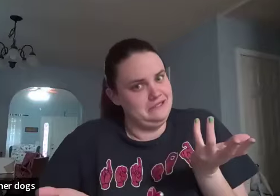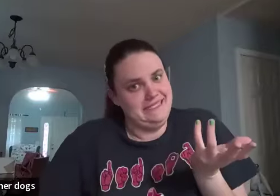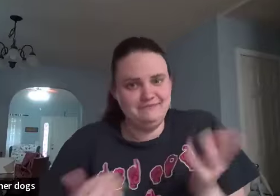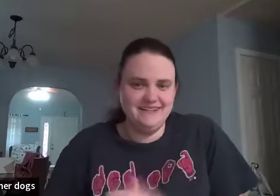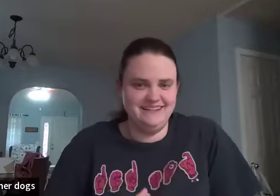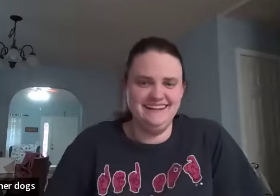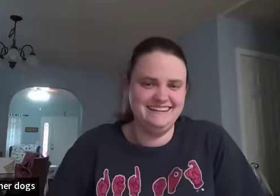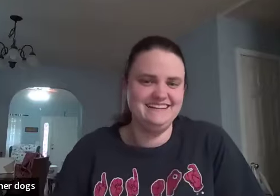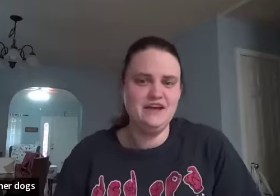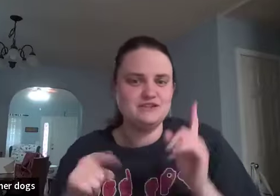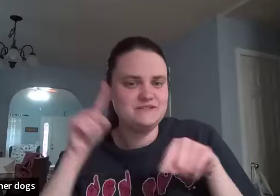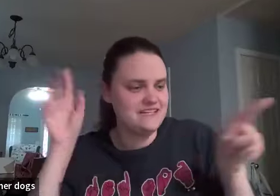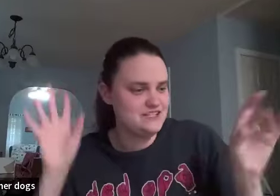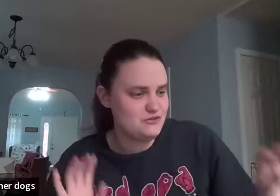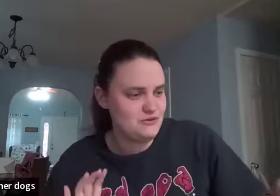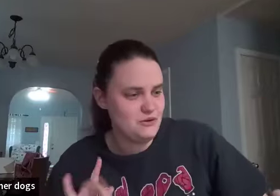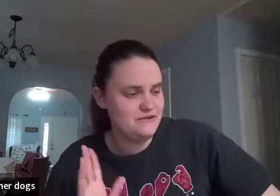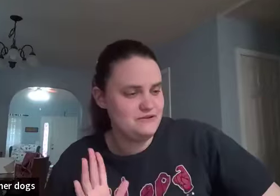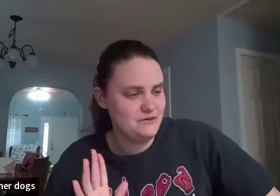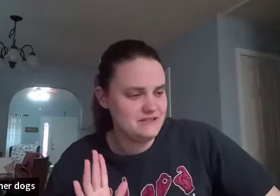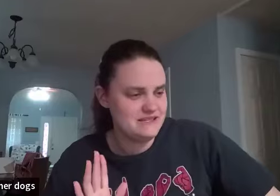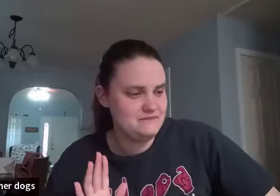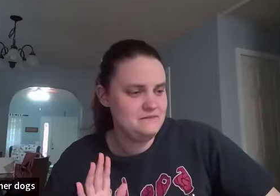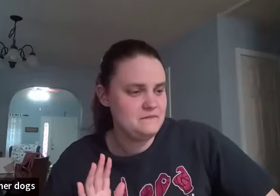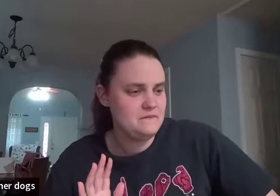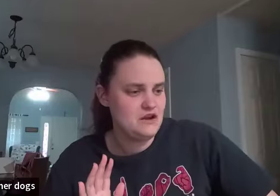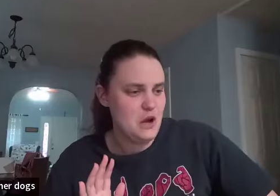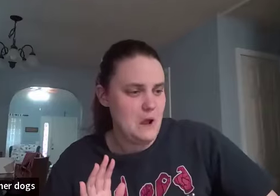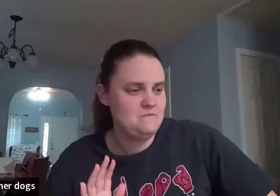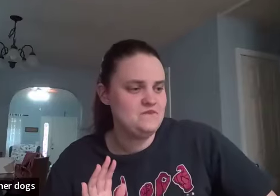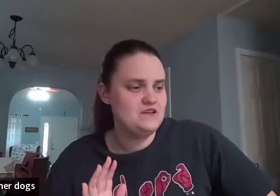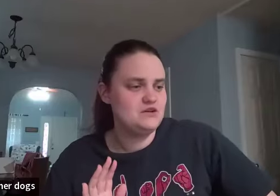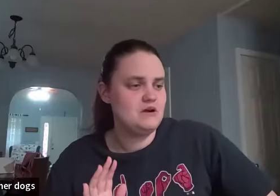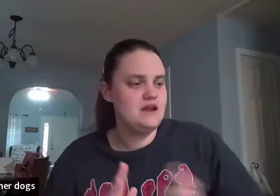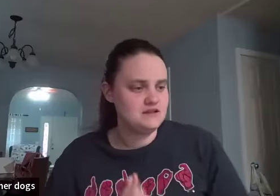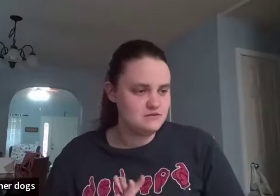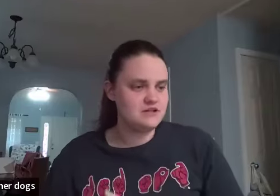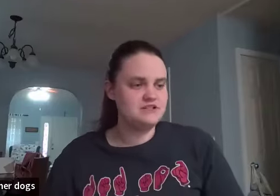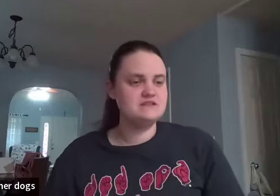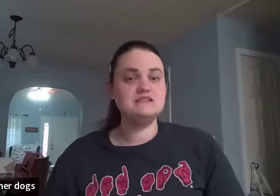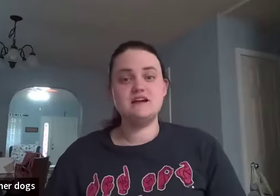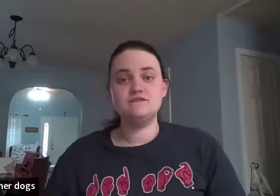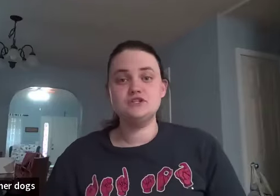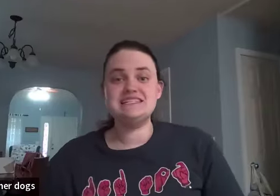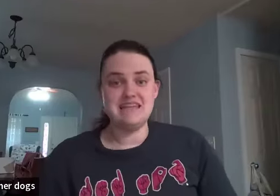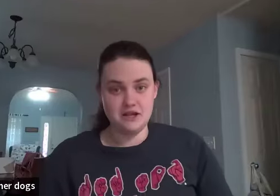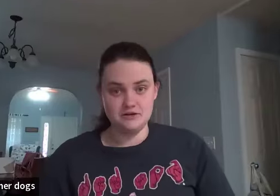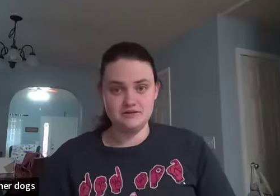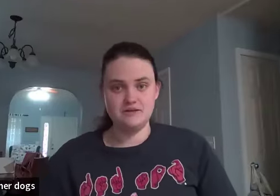one to see. It's always fun to do throw a few different ones in. Okay. So our next one we're going to do is the sign for scared. All